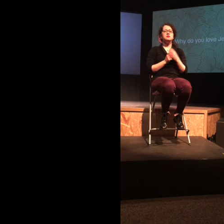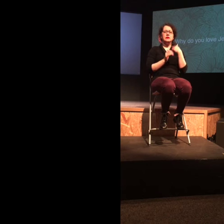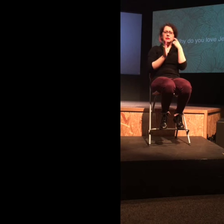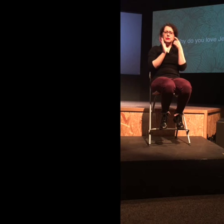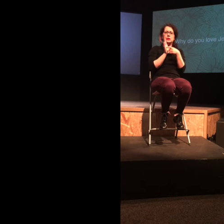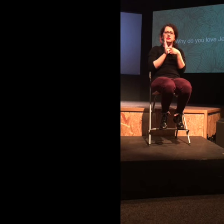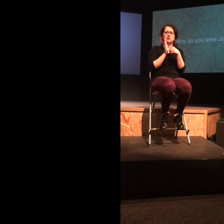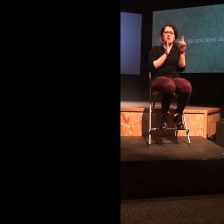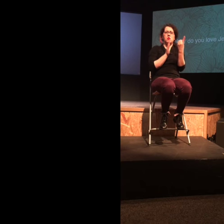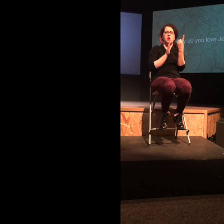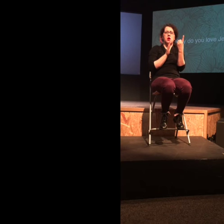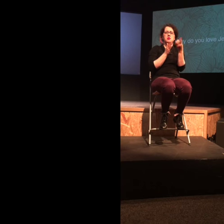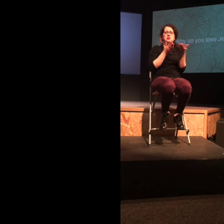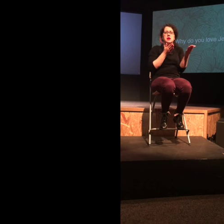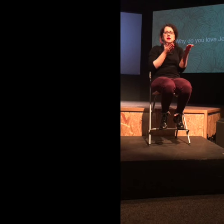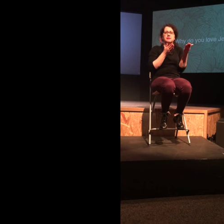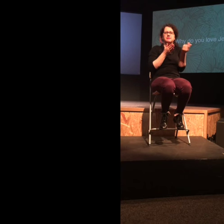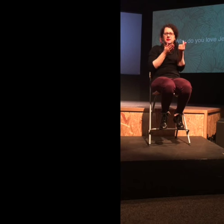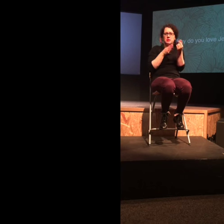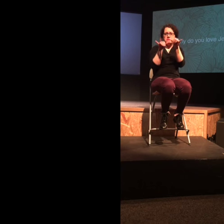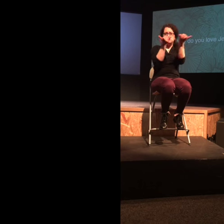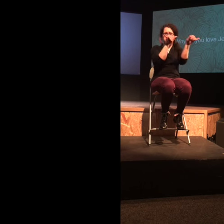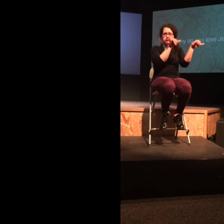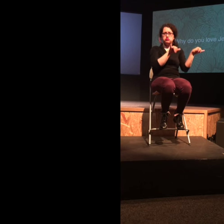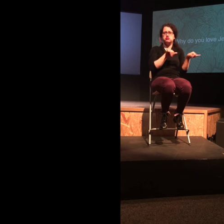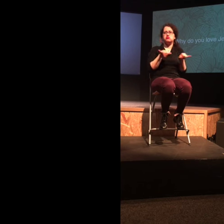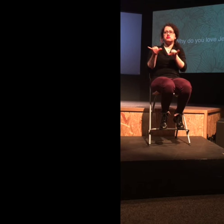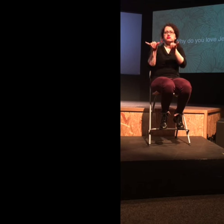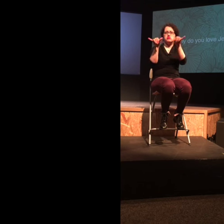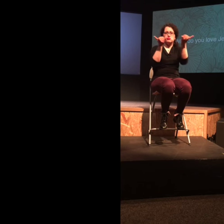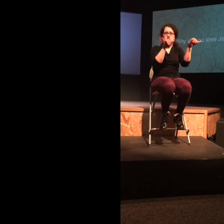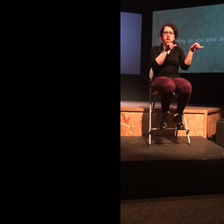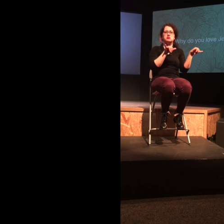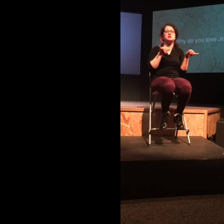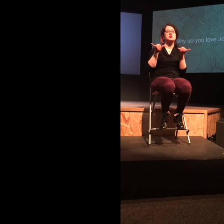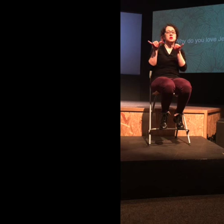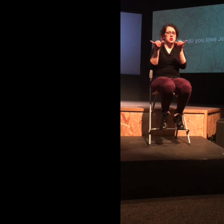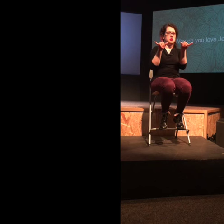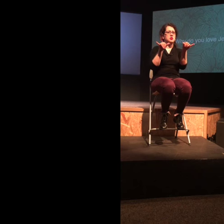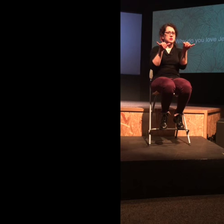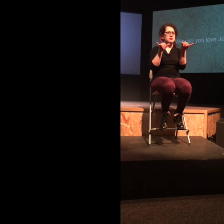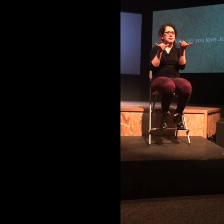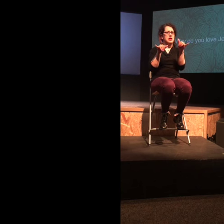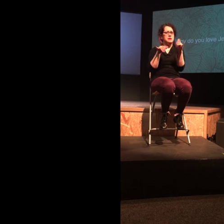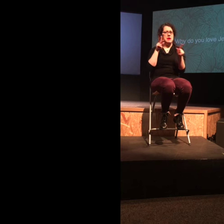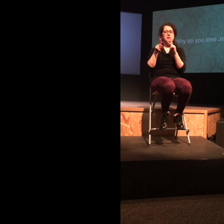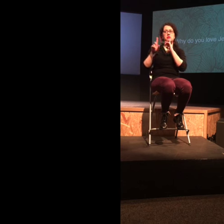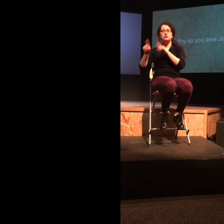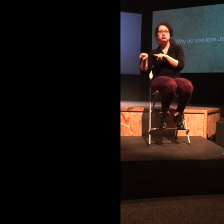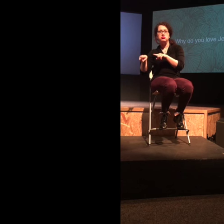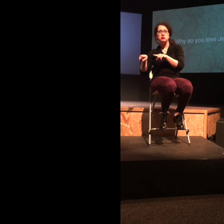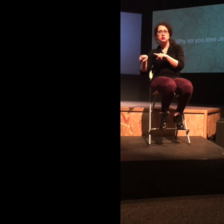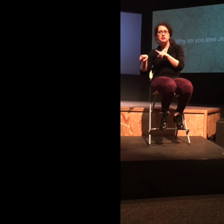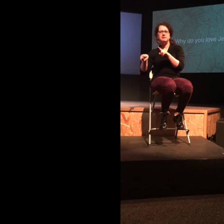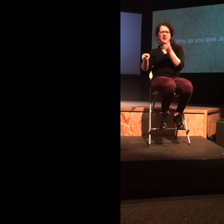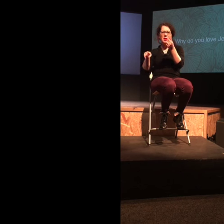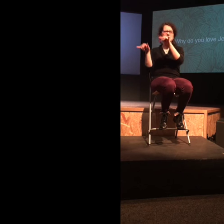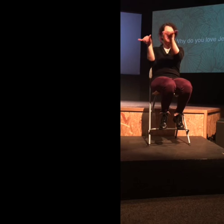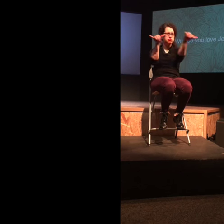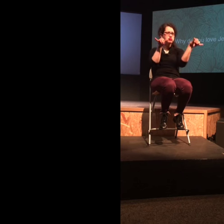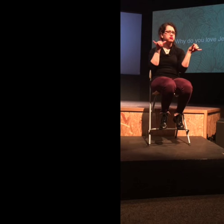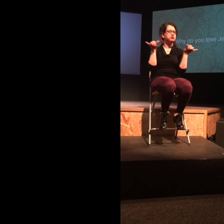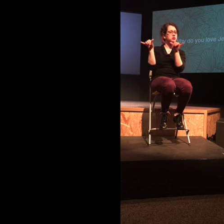a common thread with this question and how people answer. There's a common thread, and usually